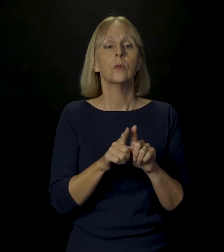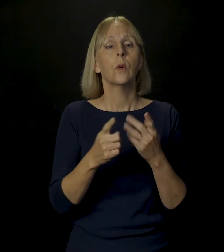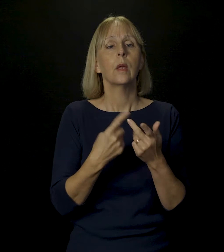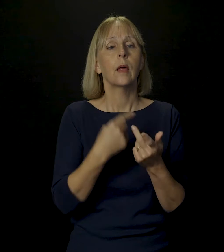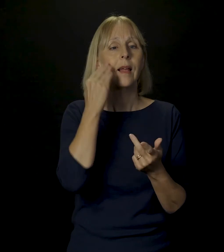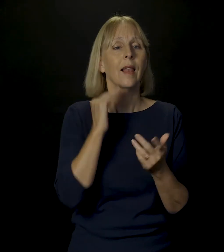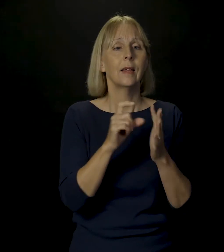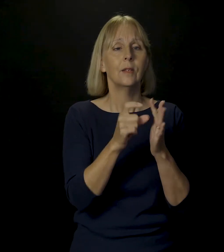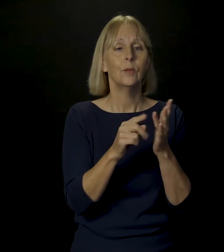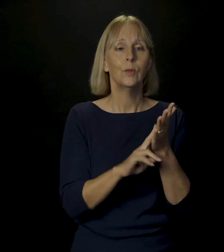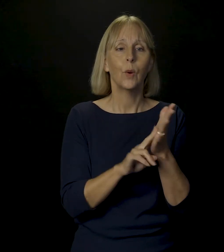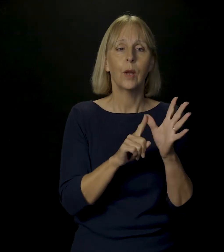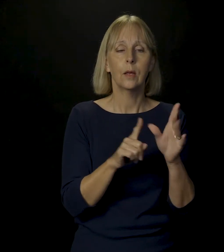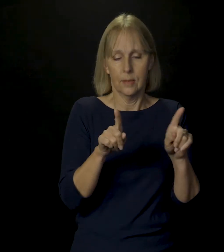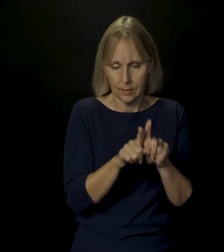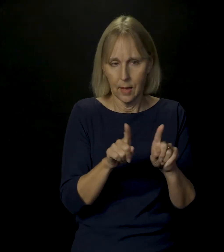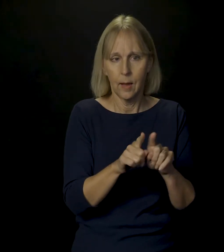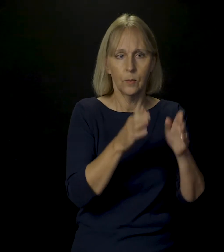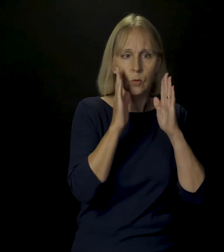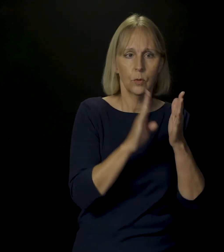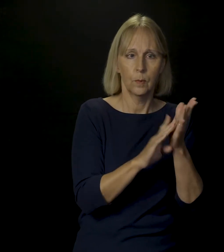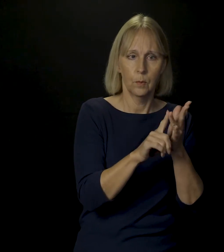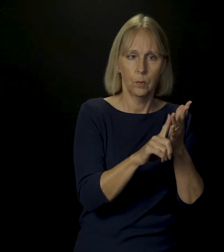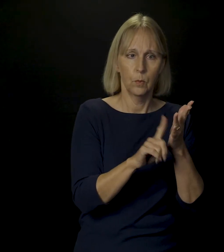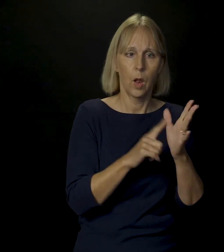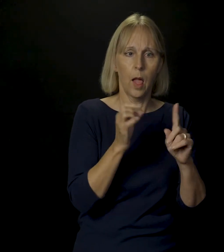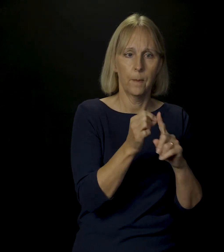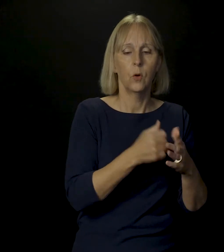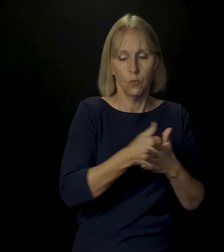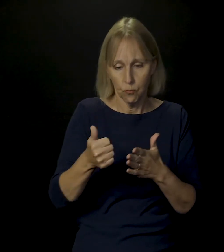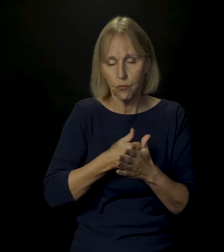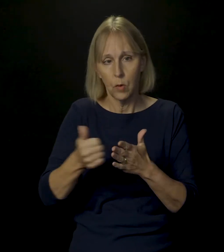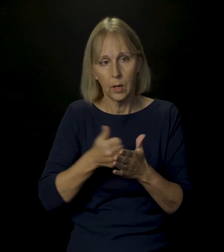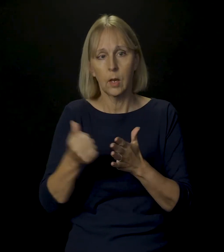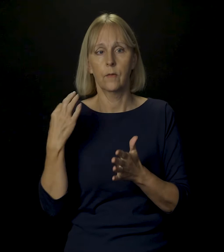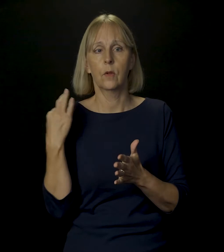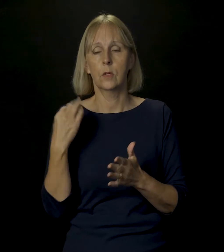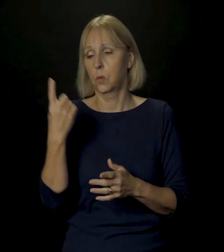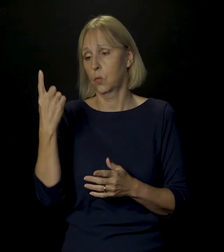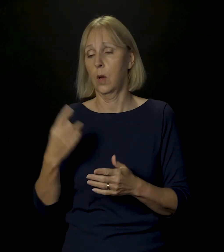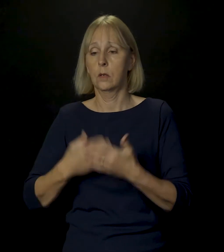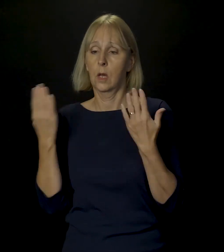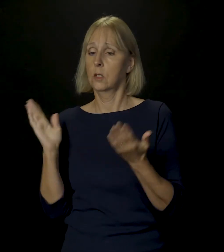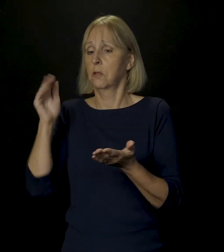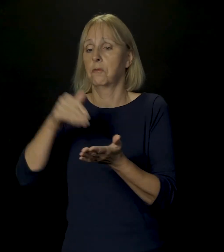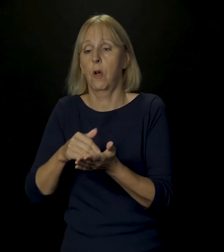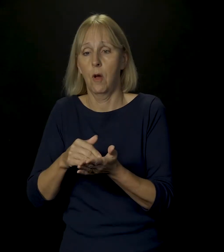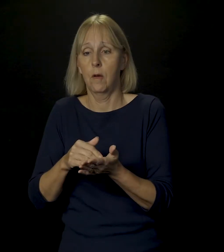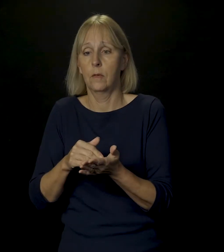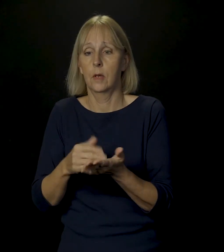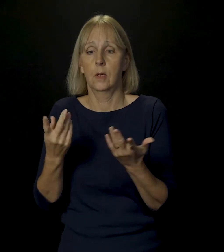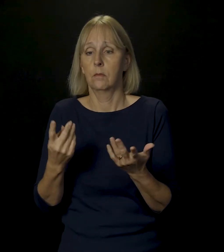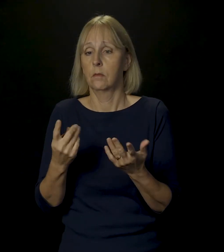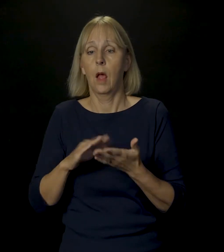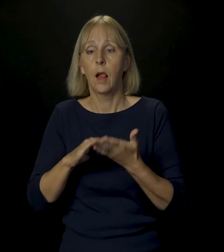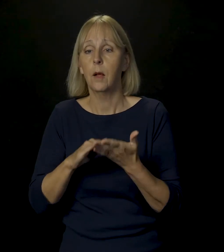And she is An amazing Regular volunteer One day she Walked in our Front door She helped And to be Honest she's Not really Left and